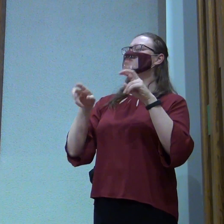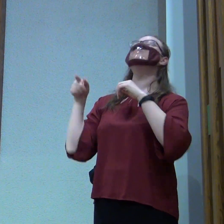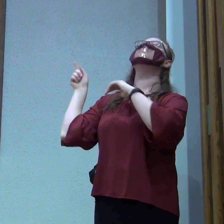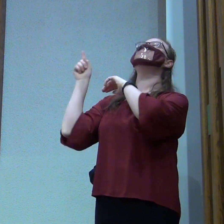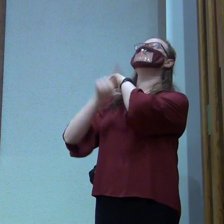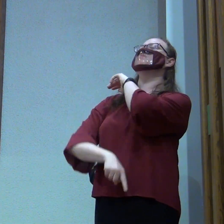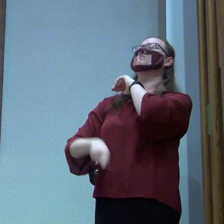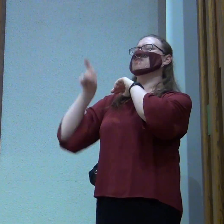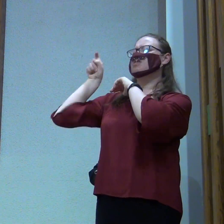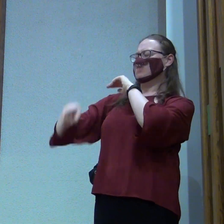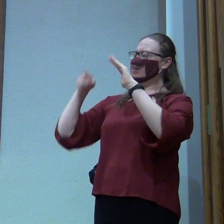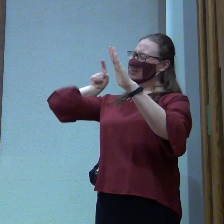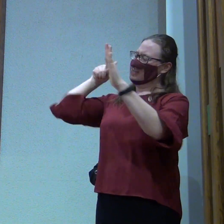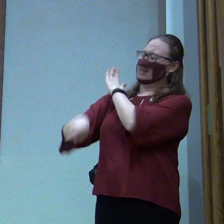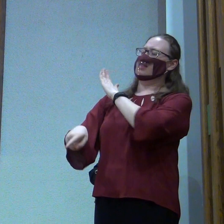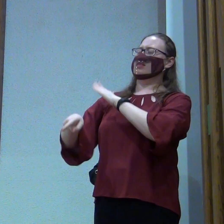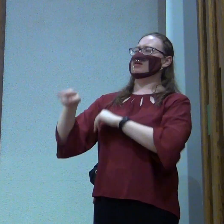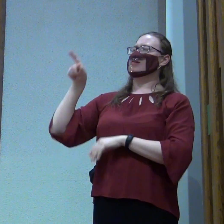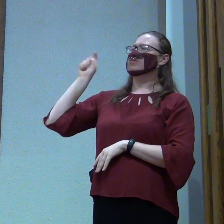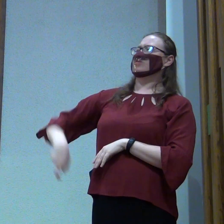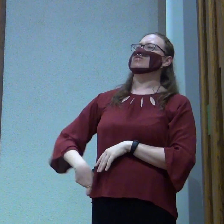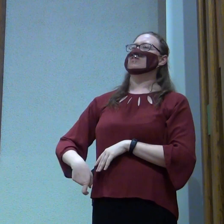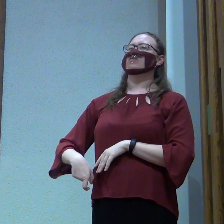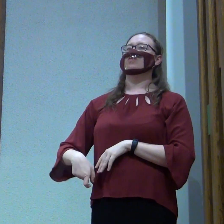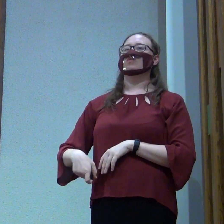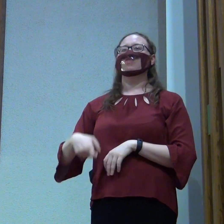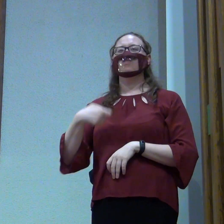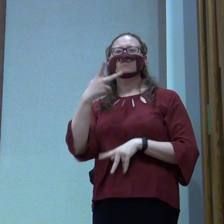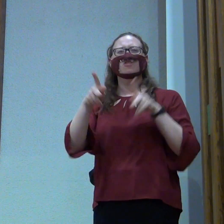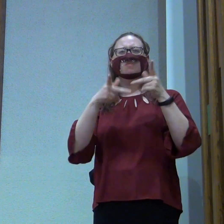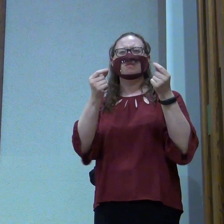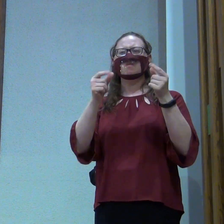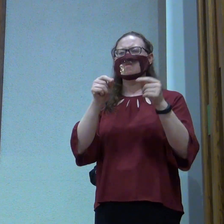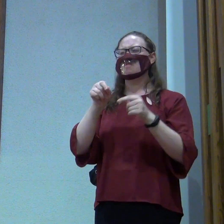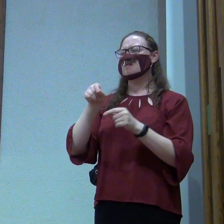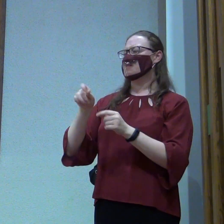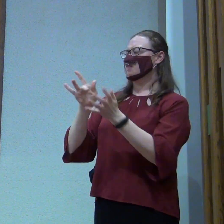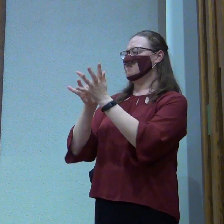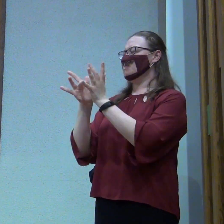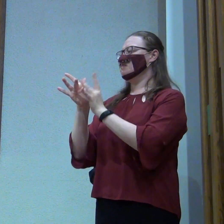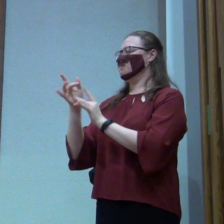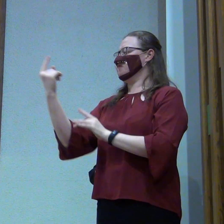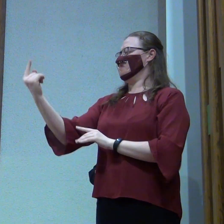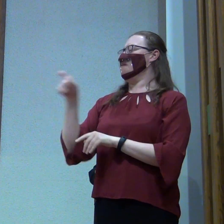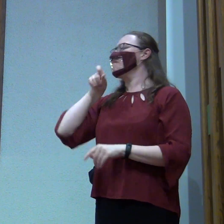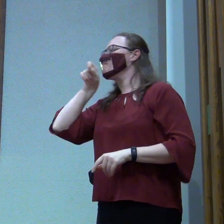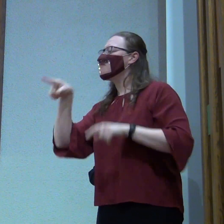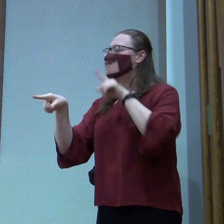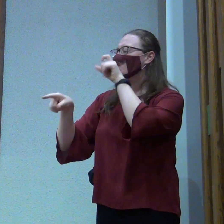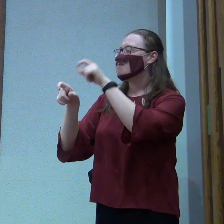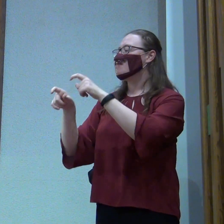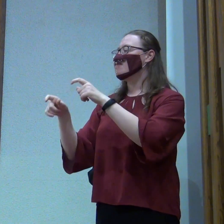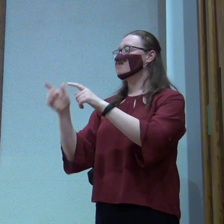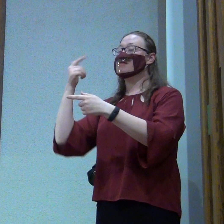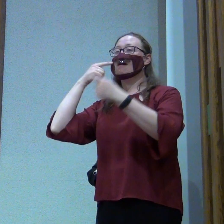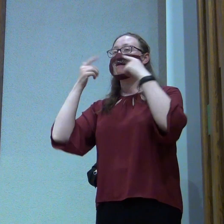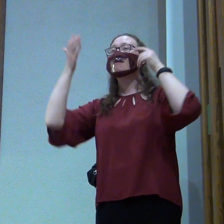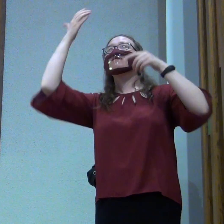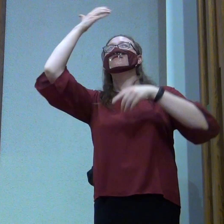worthy of death. Then some began to spit at him. They blindfolded